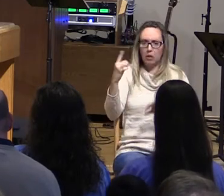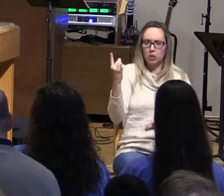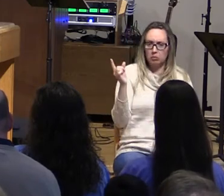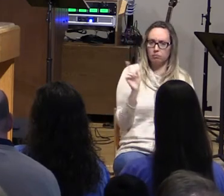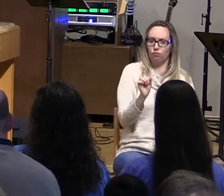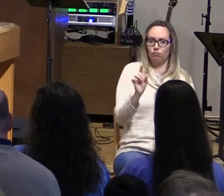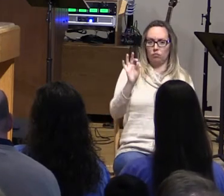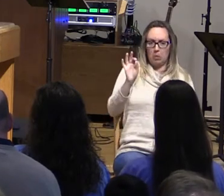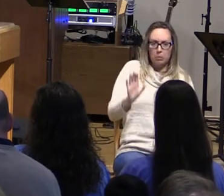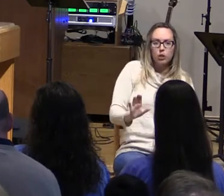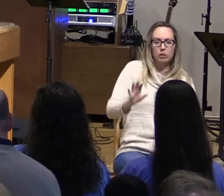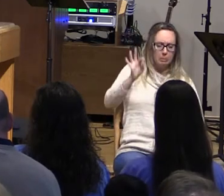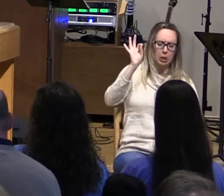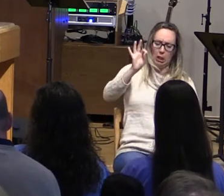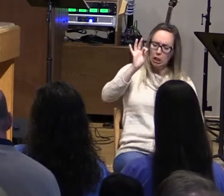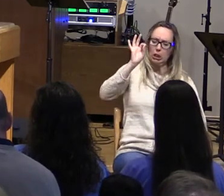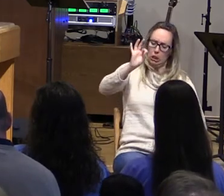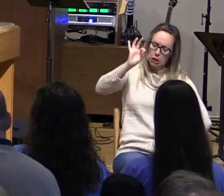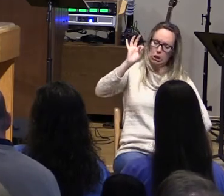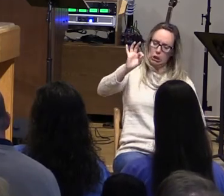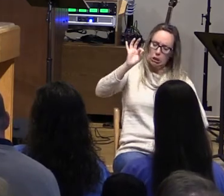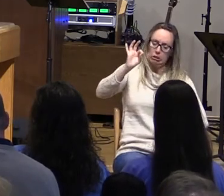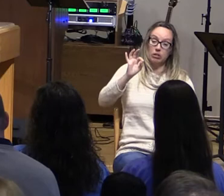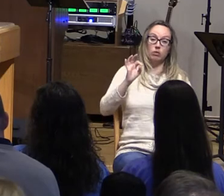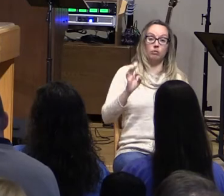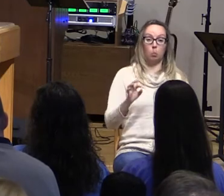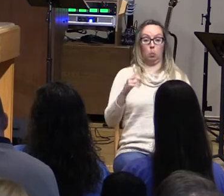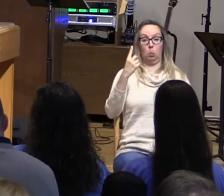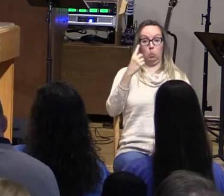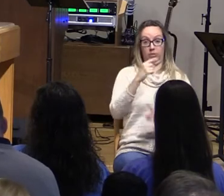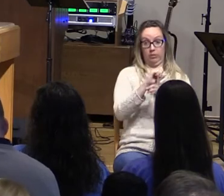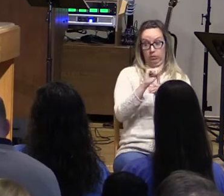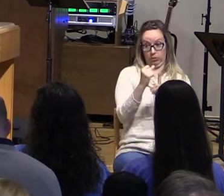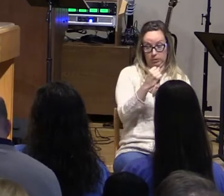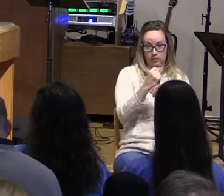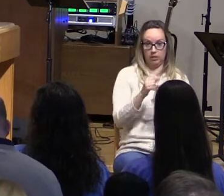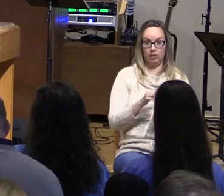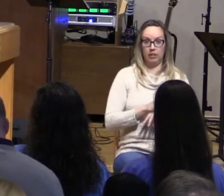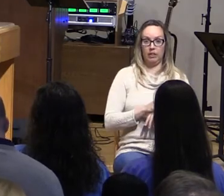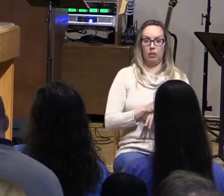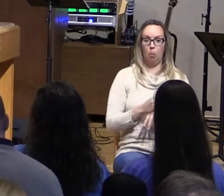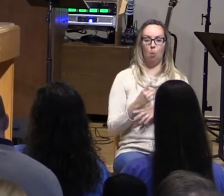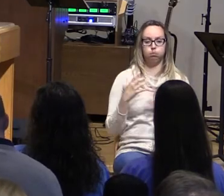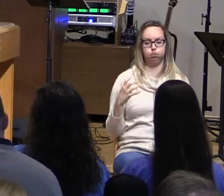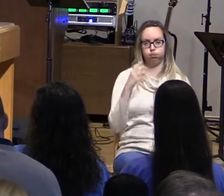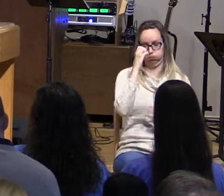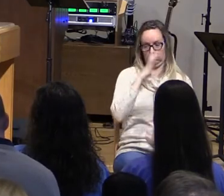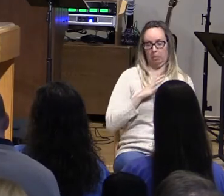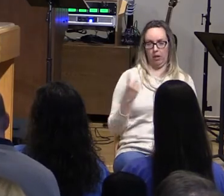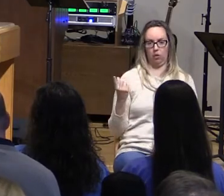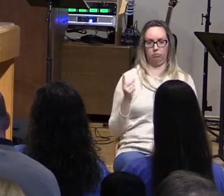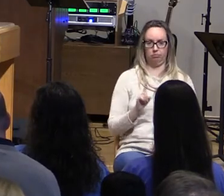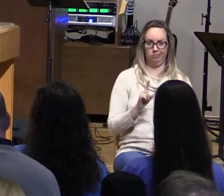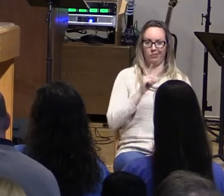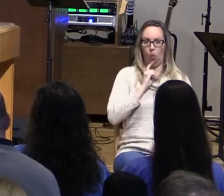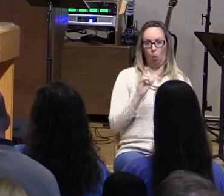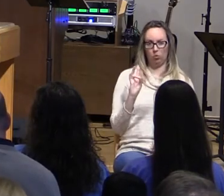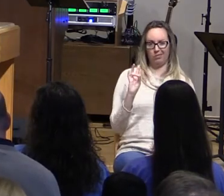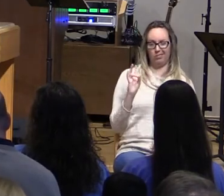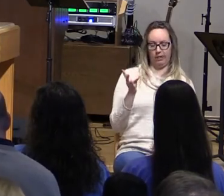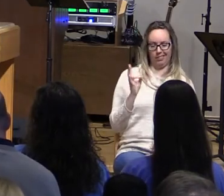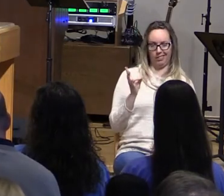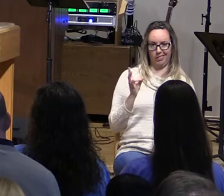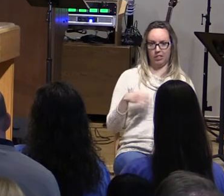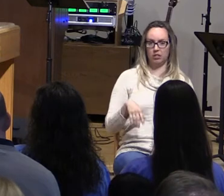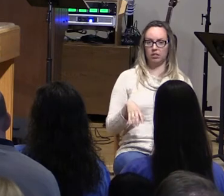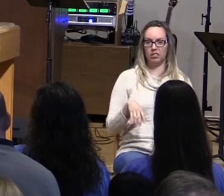out. And there's one particular instance, this rather plump man, probably about 70, had a